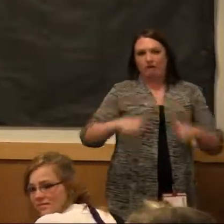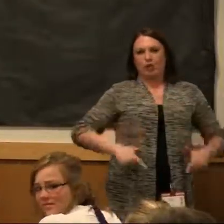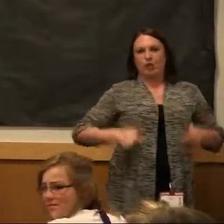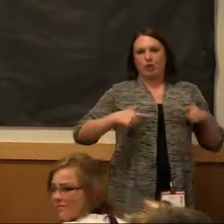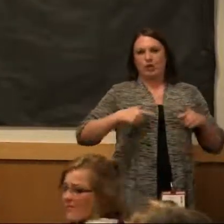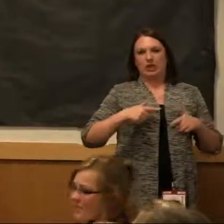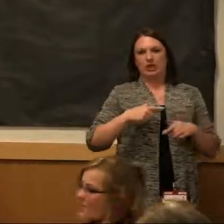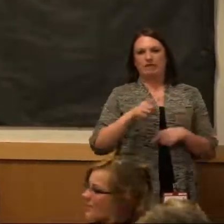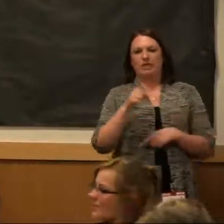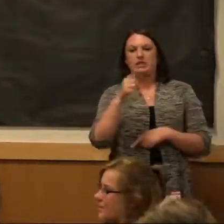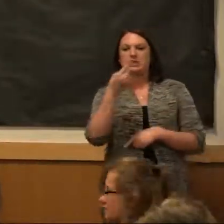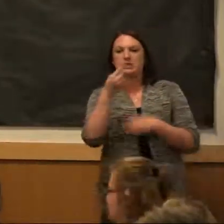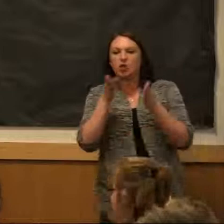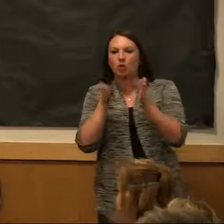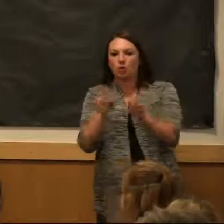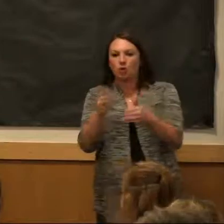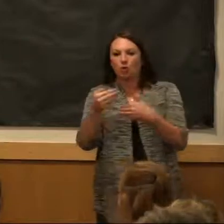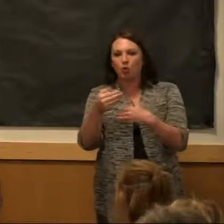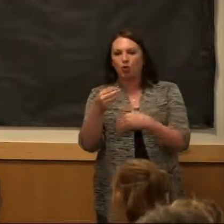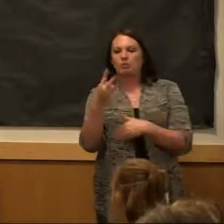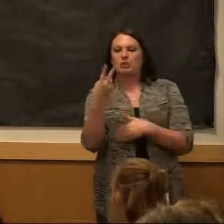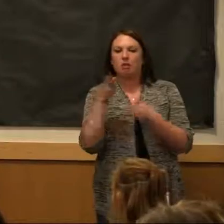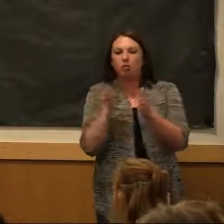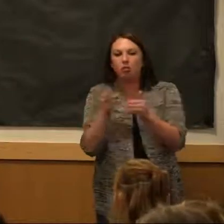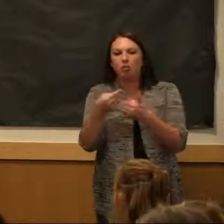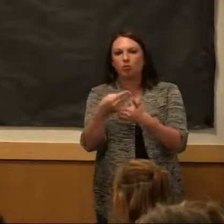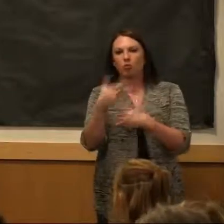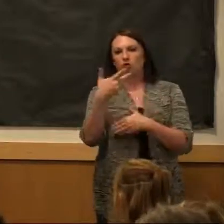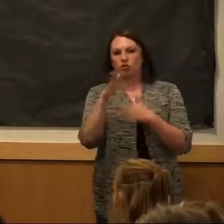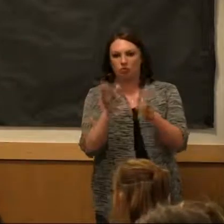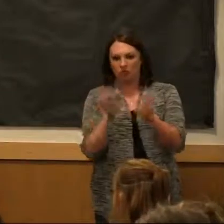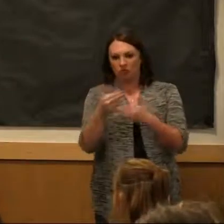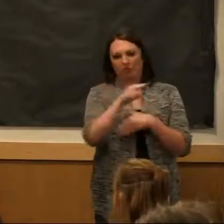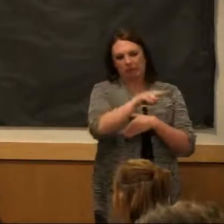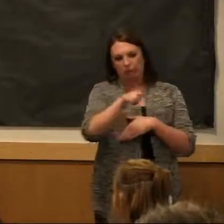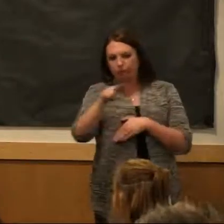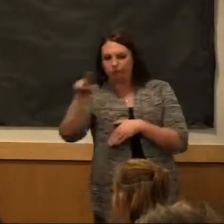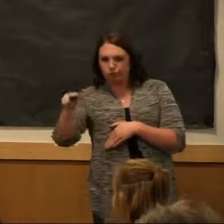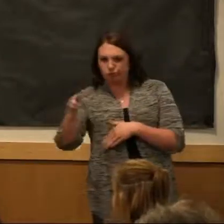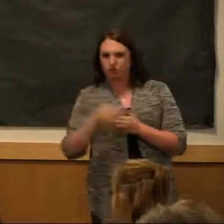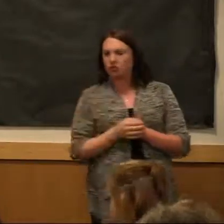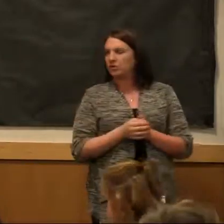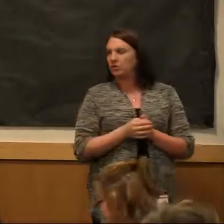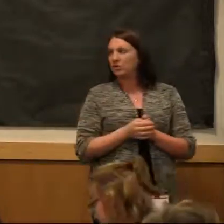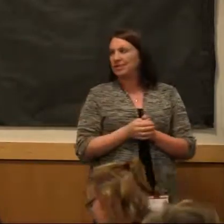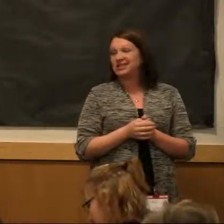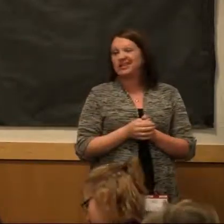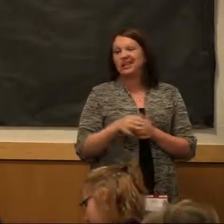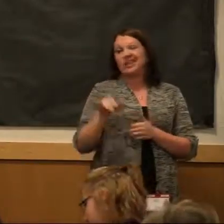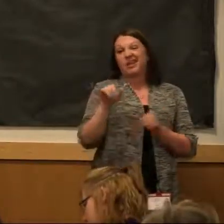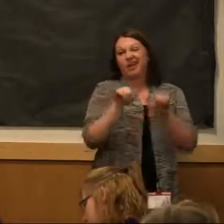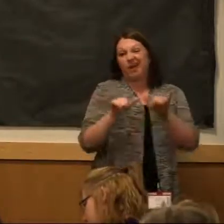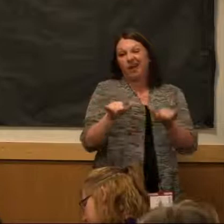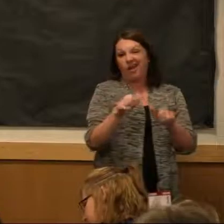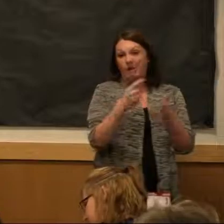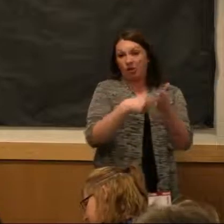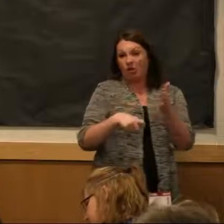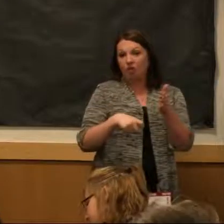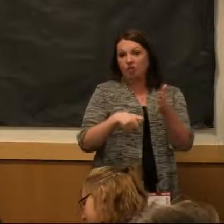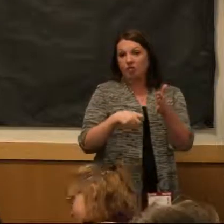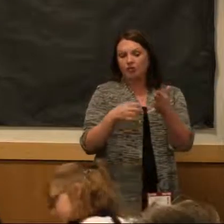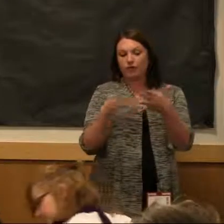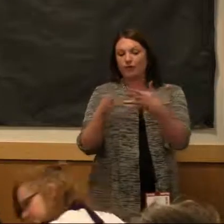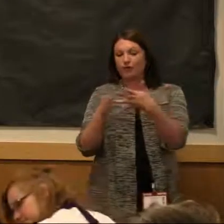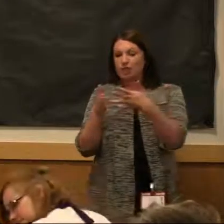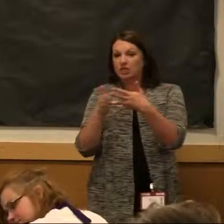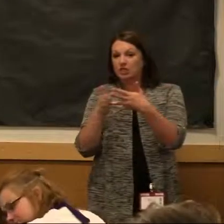a triple, or apartments. For us, most common for a freshman is to live in a double, which is